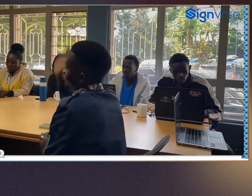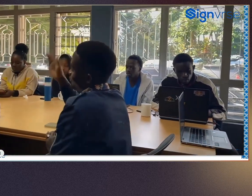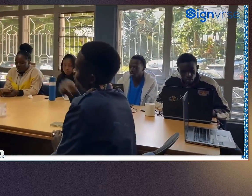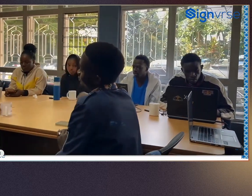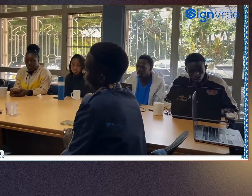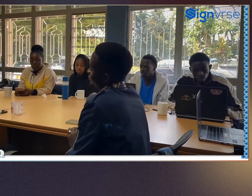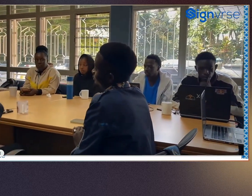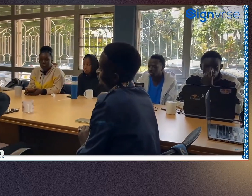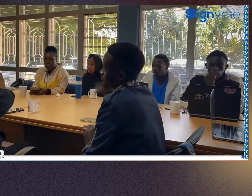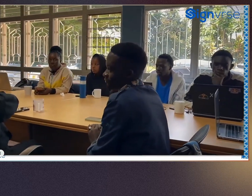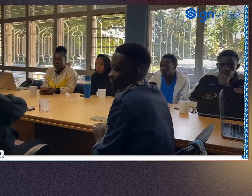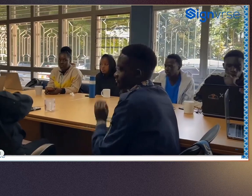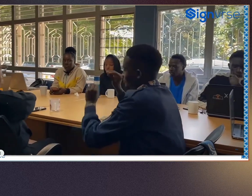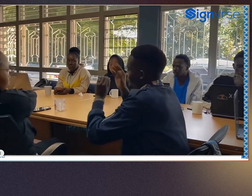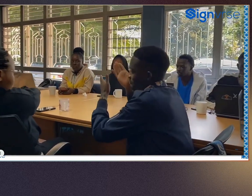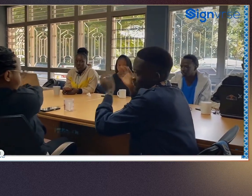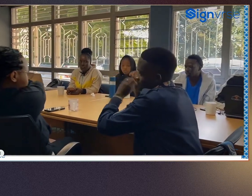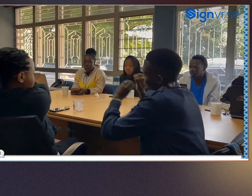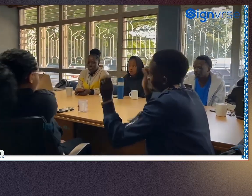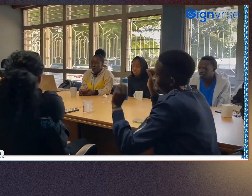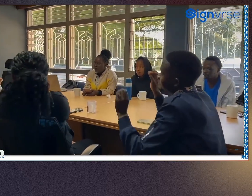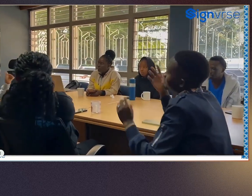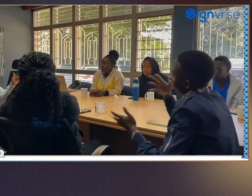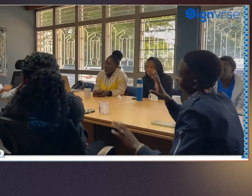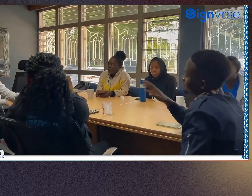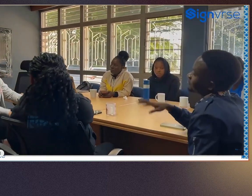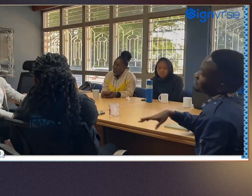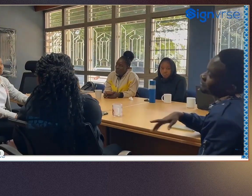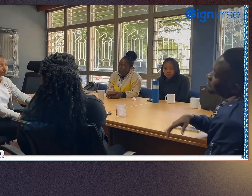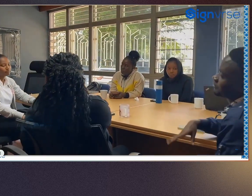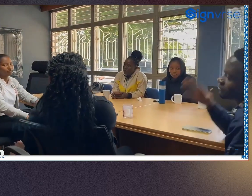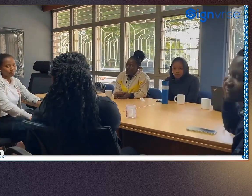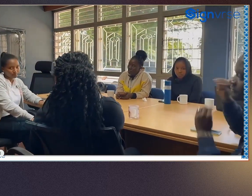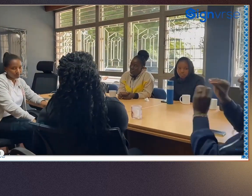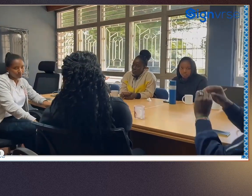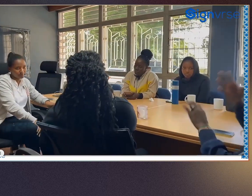of creating some pioneering work in assistive technology for the deaf.